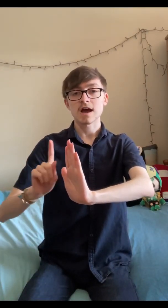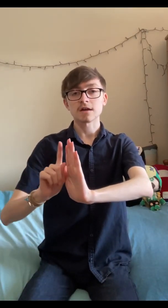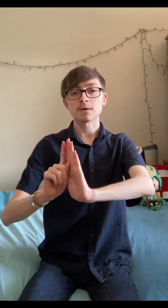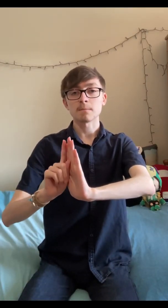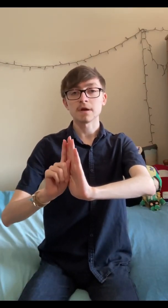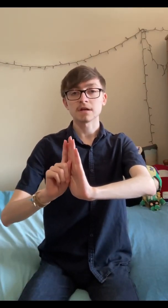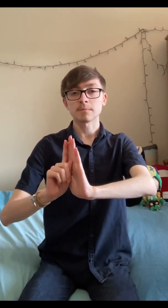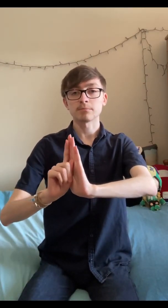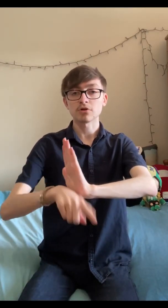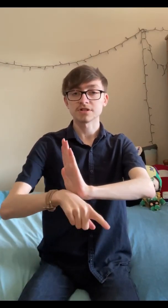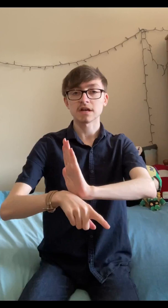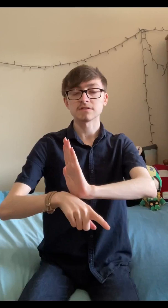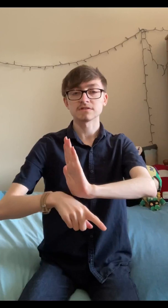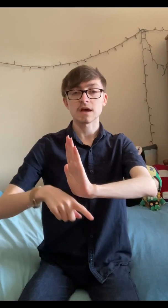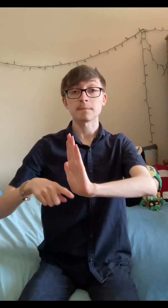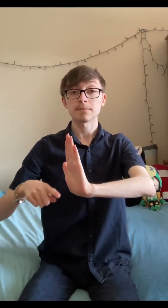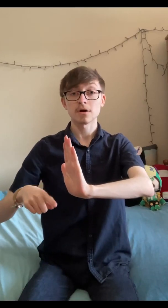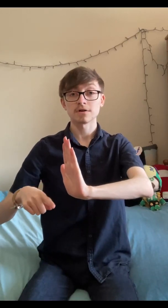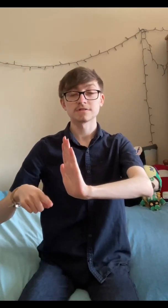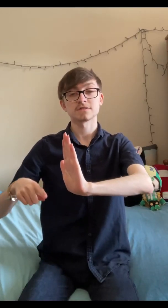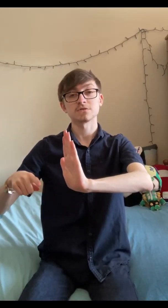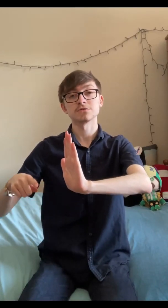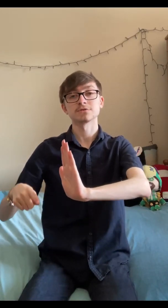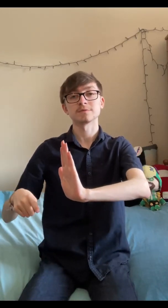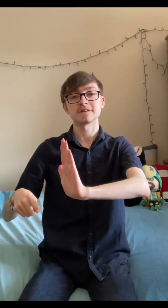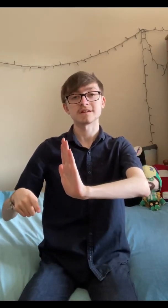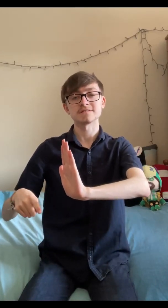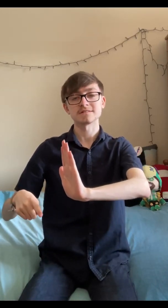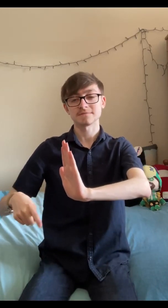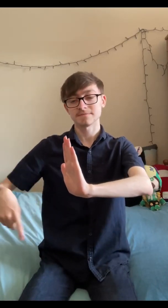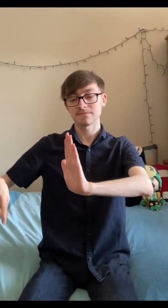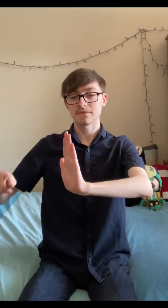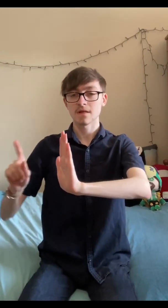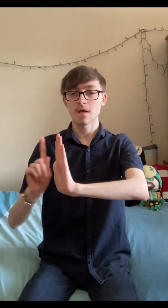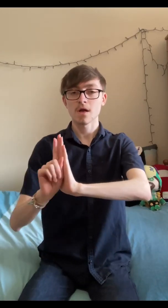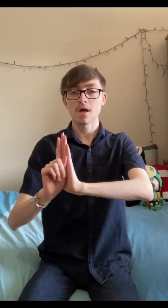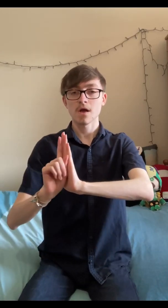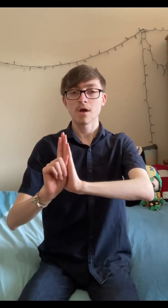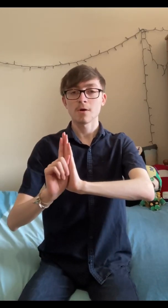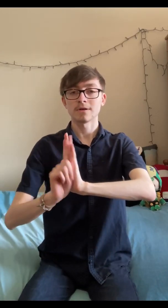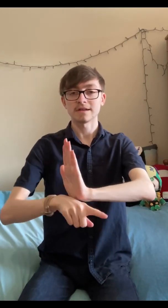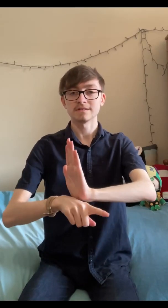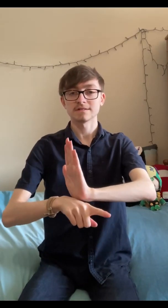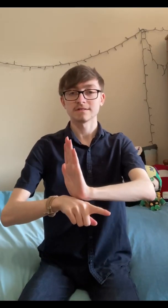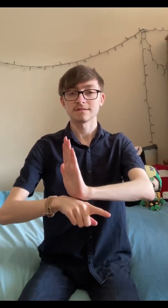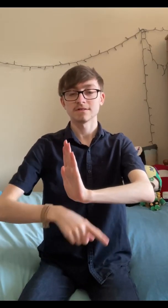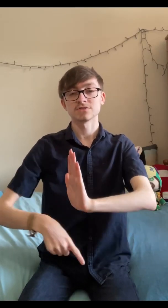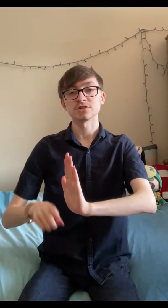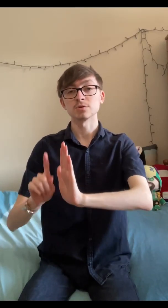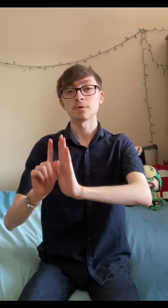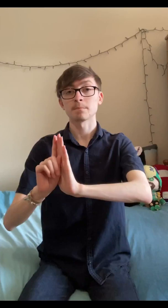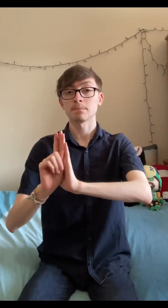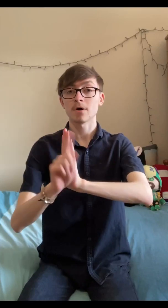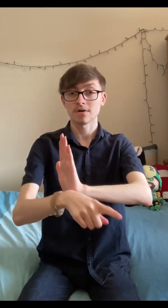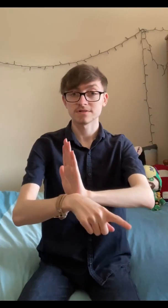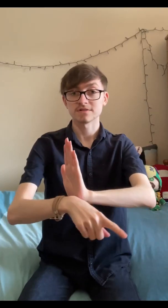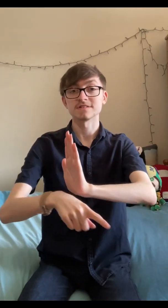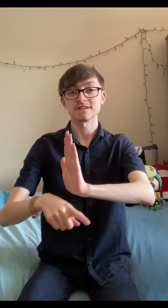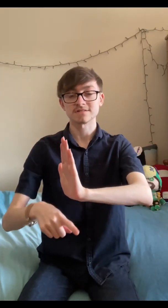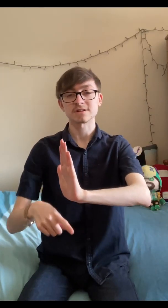and make it brush against and pass your non-dominant hand. Late. So you were past the set time,